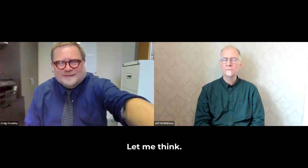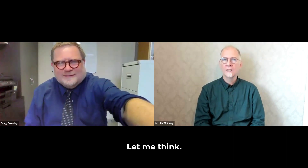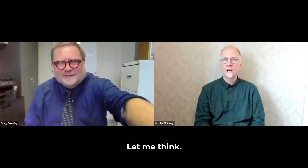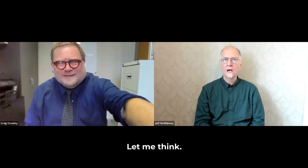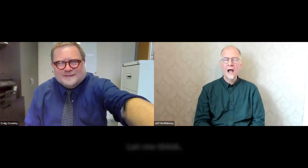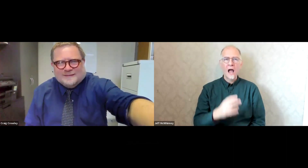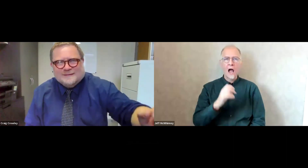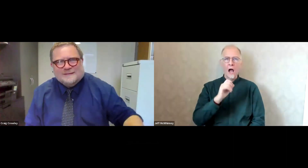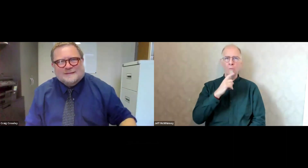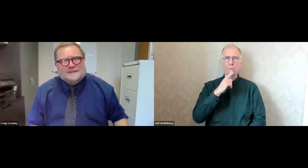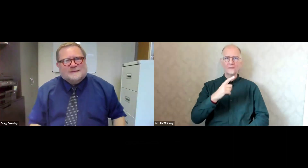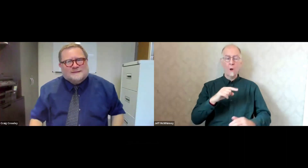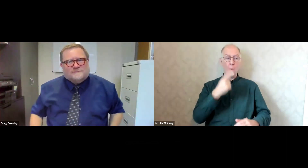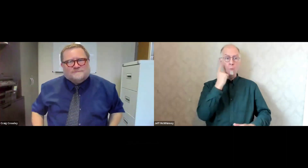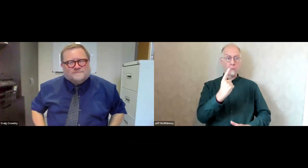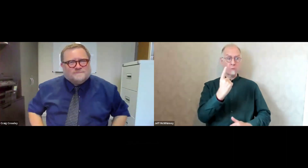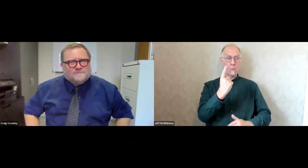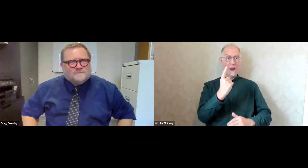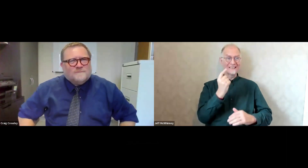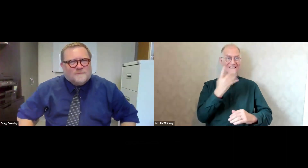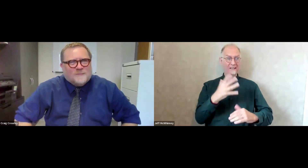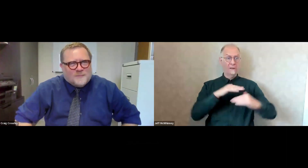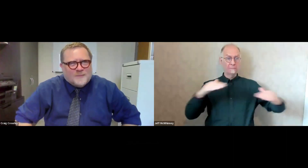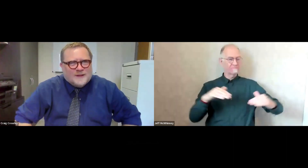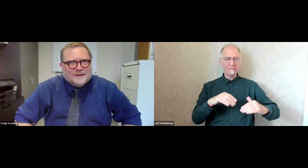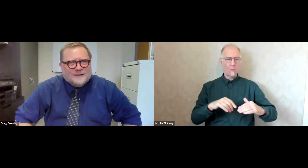Let me think.